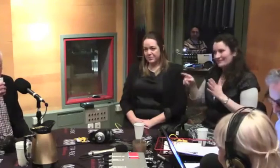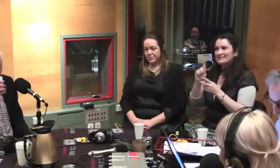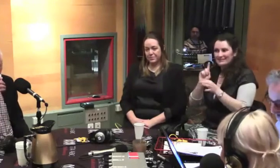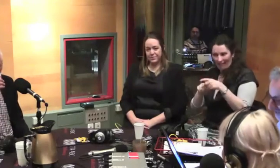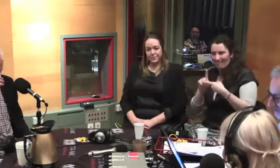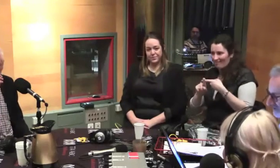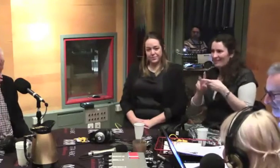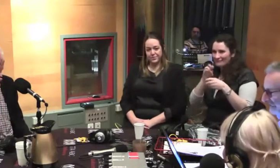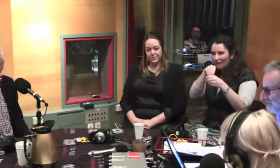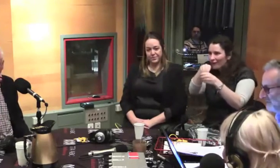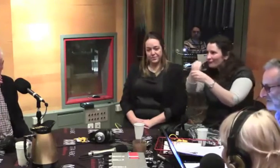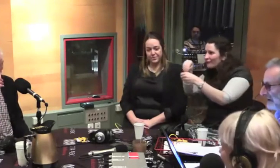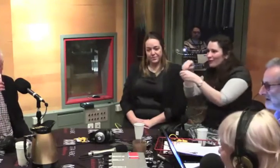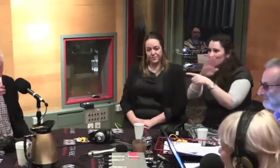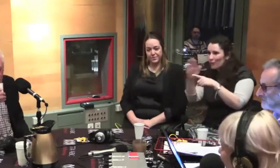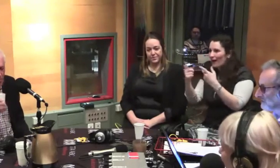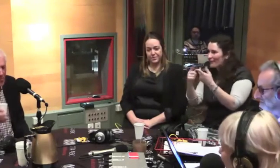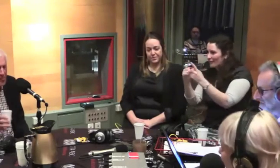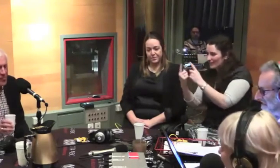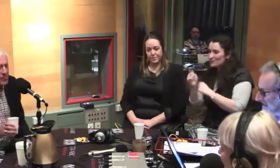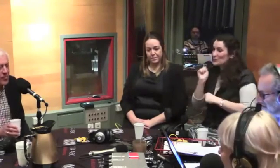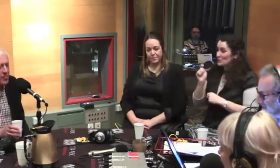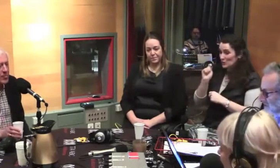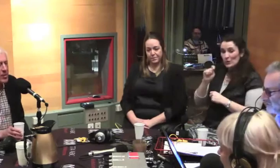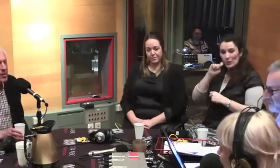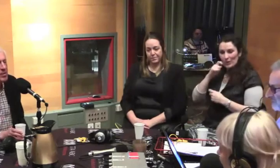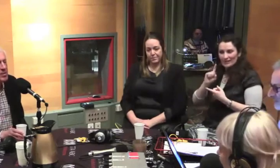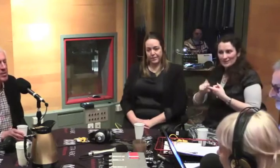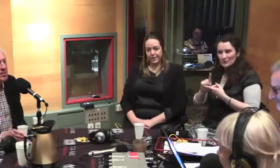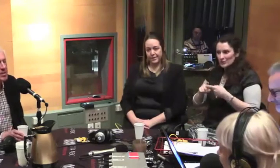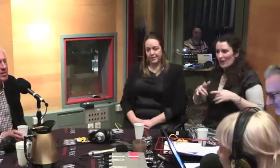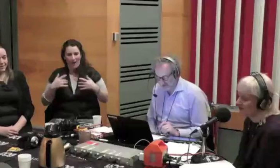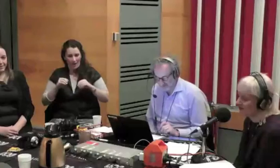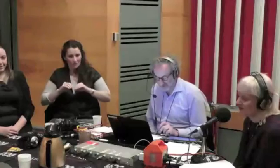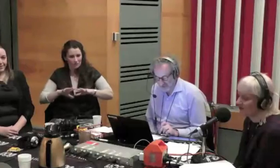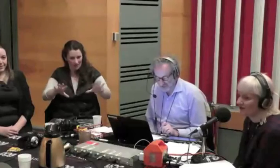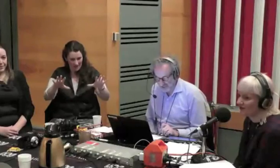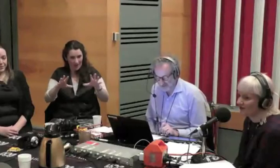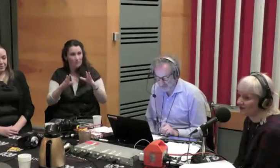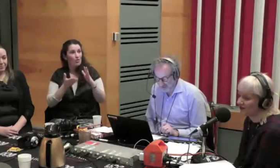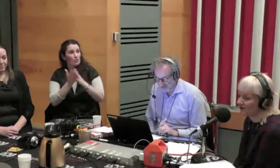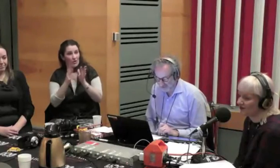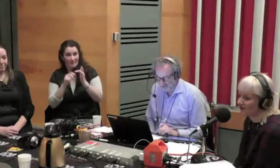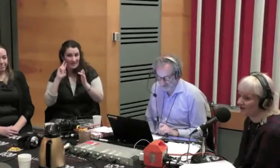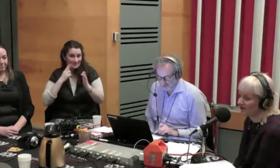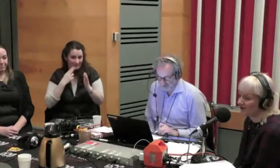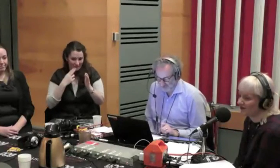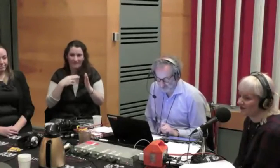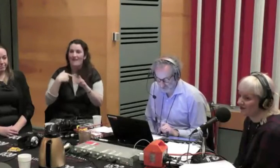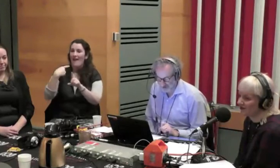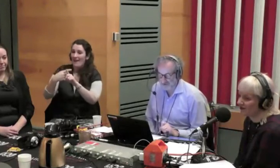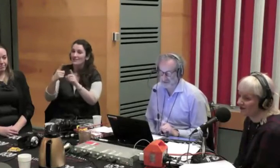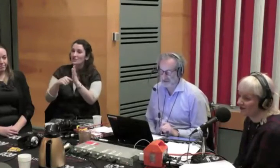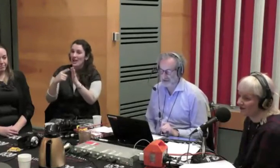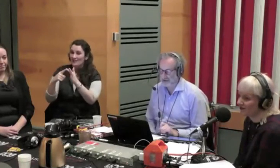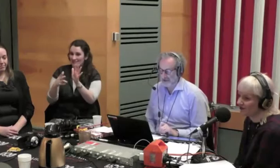Jacinta Parsons, my co-host, in a moment. Our live stream continues with VicDef's Jen Blythe from Deaf